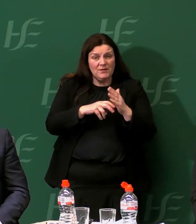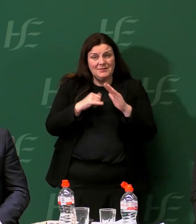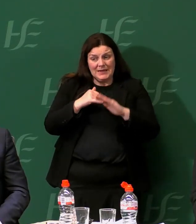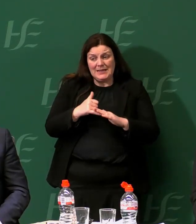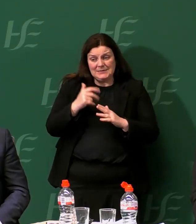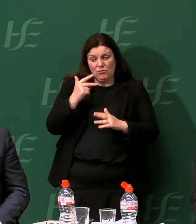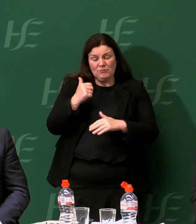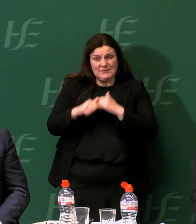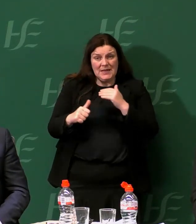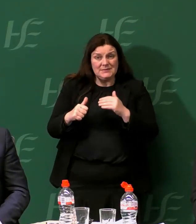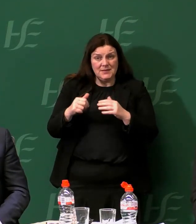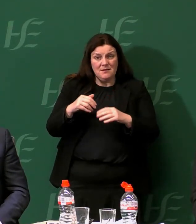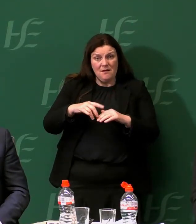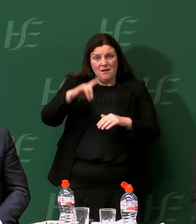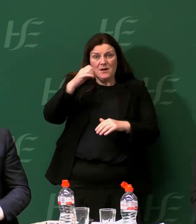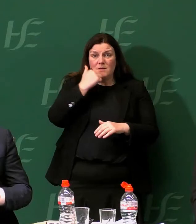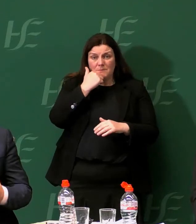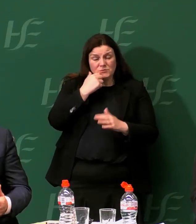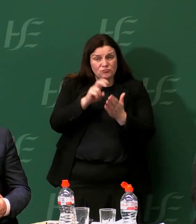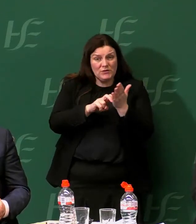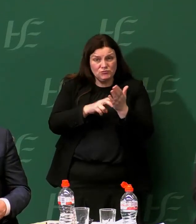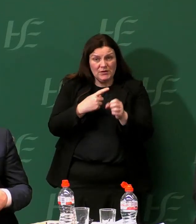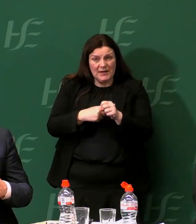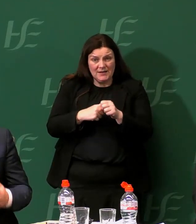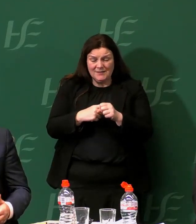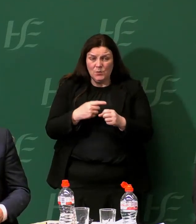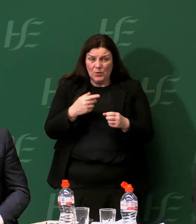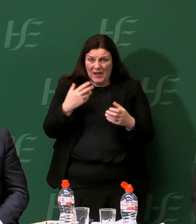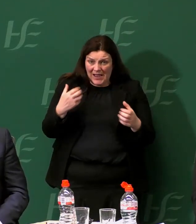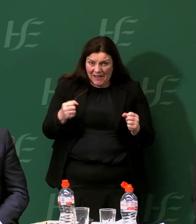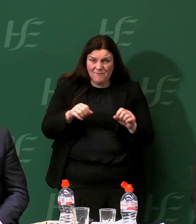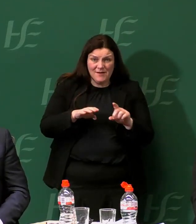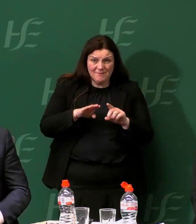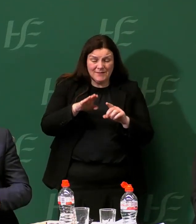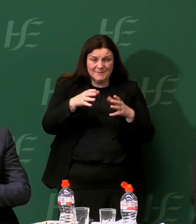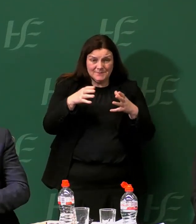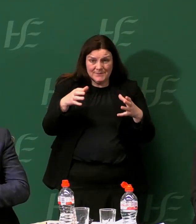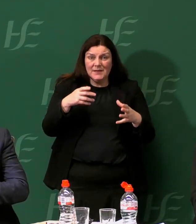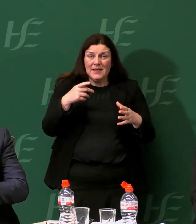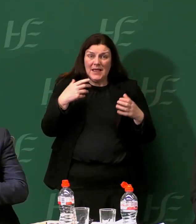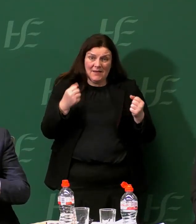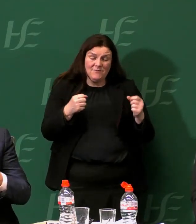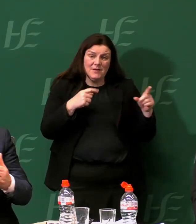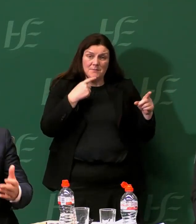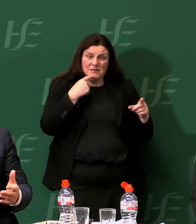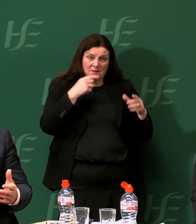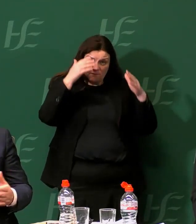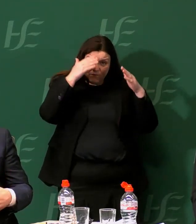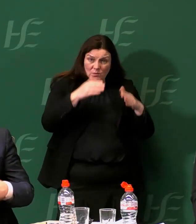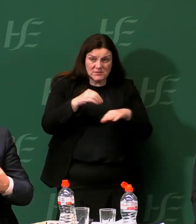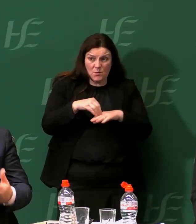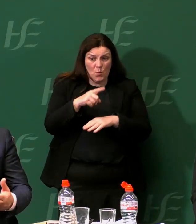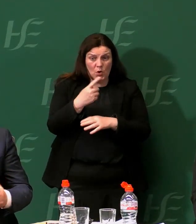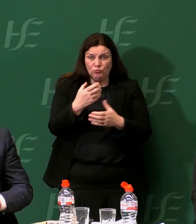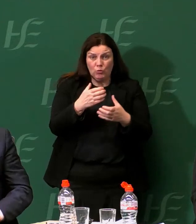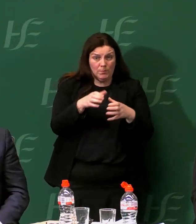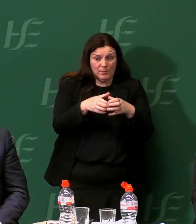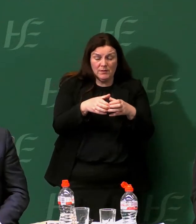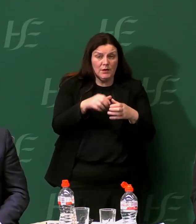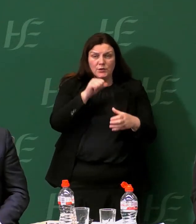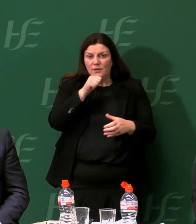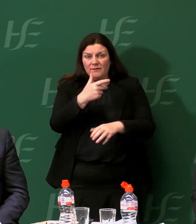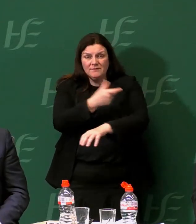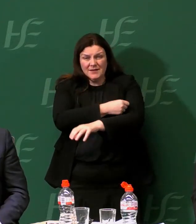again, in particular, high numbers are registering. So, we are there. We're continuously, as Damian said, focusing on, it's not one single group in the